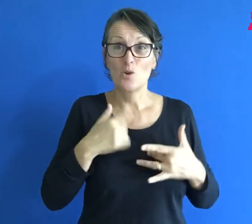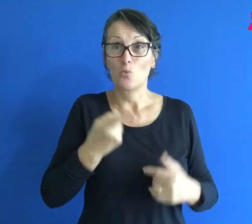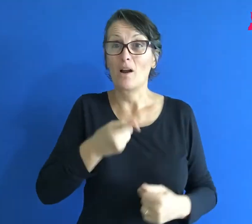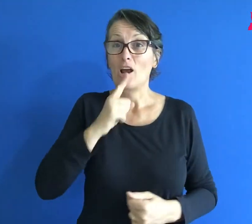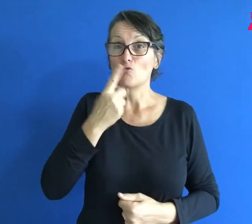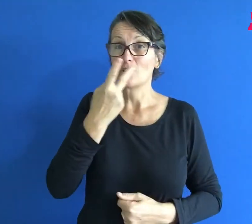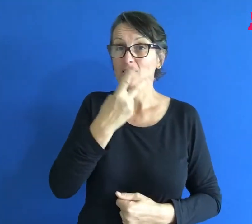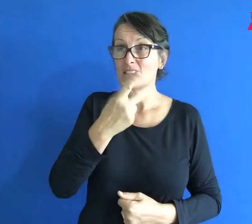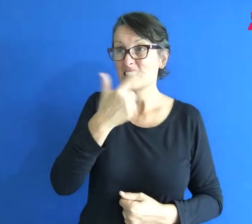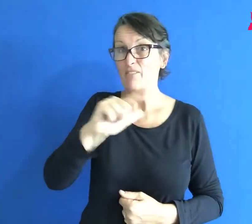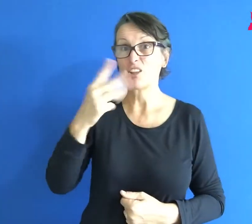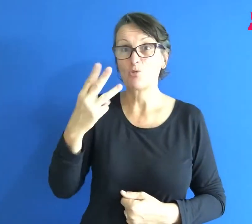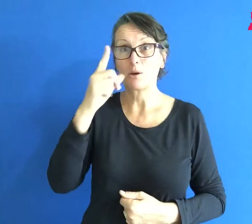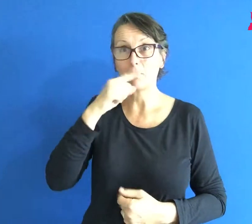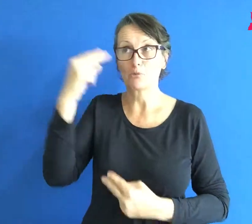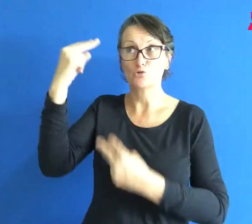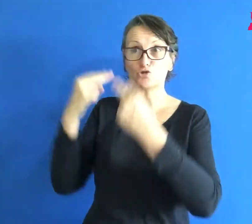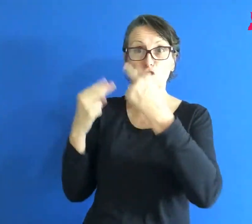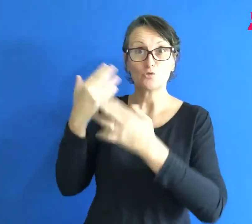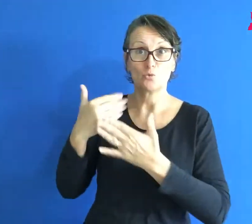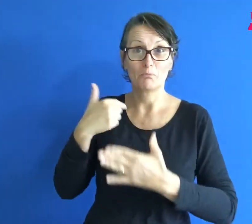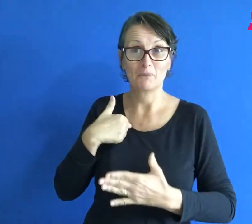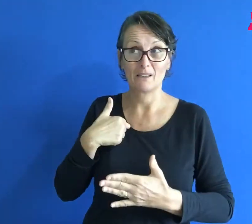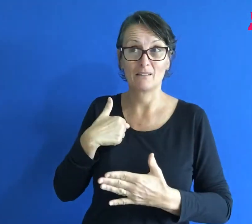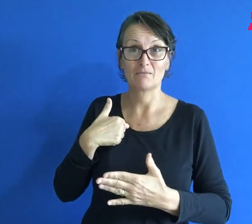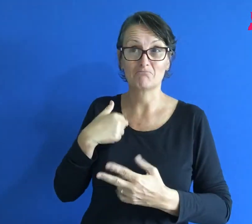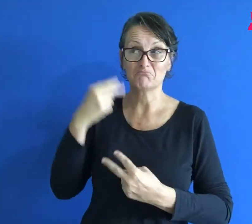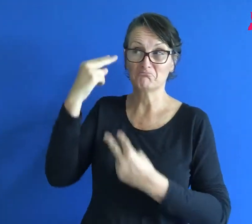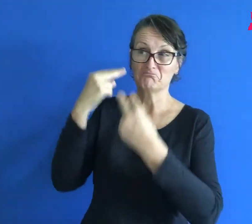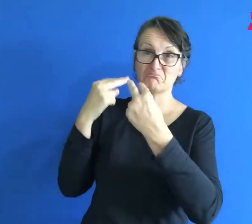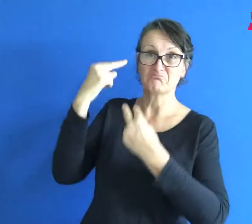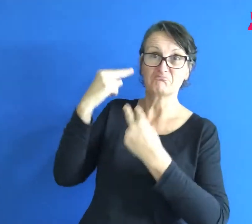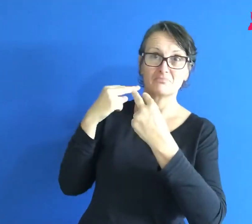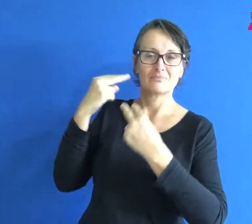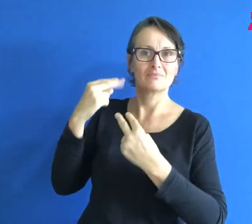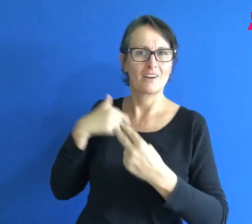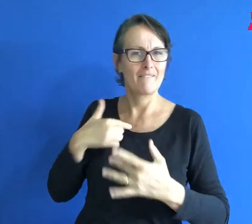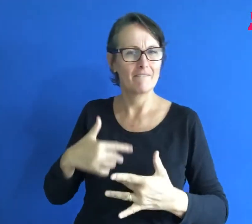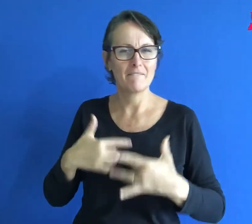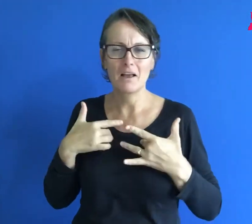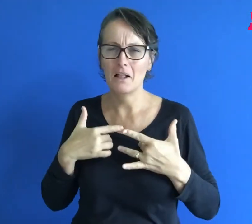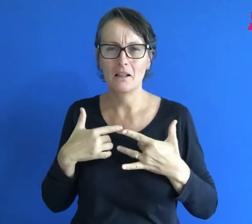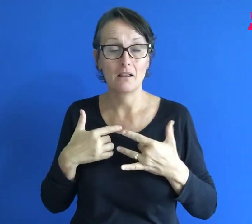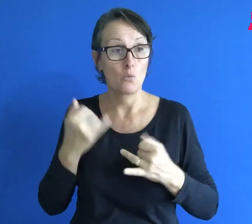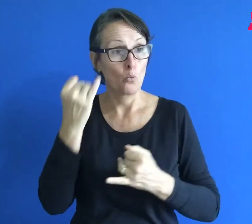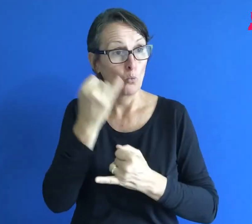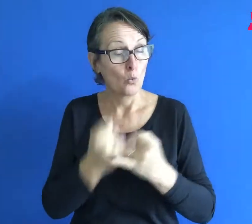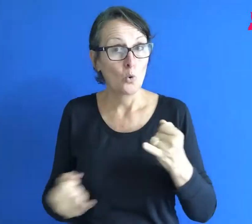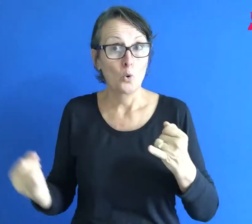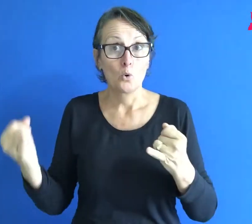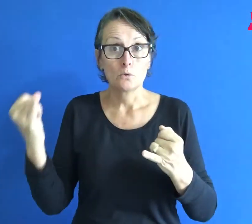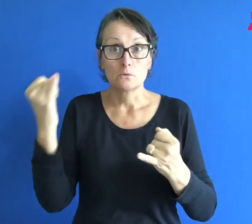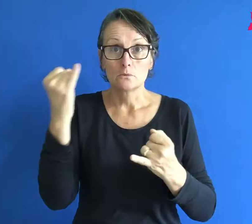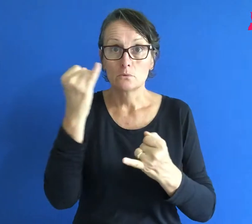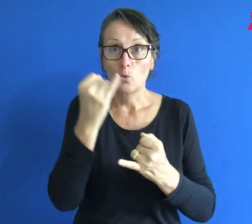I said, that's it. They're all watching me now. And it just got worse in my head, and I can still remember the